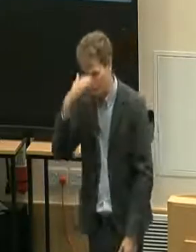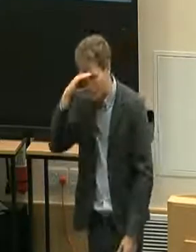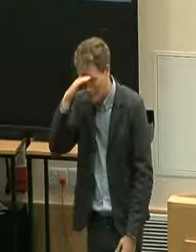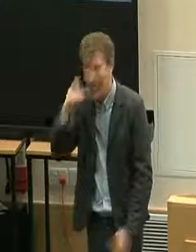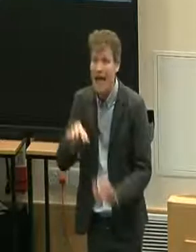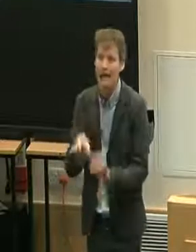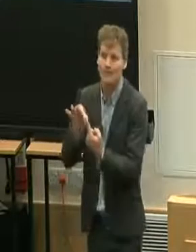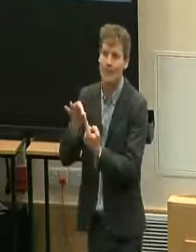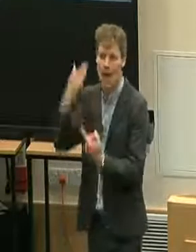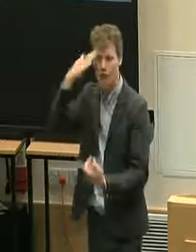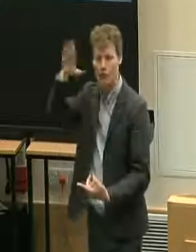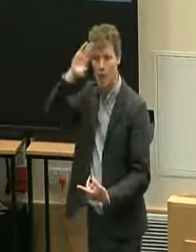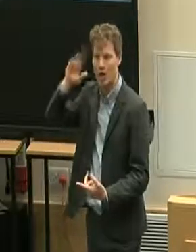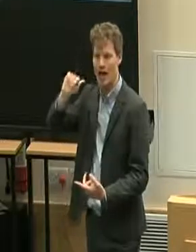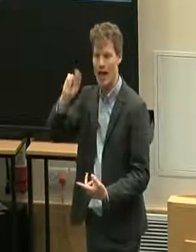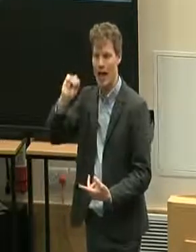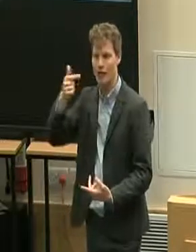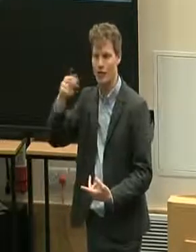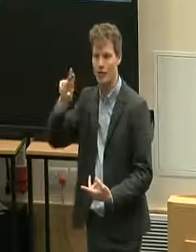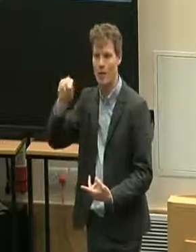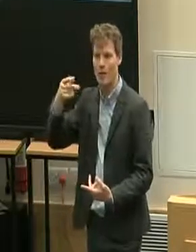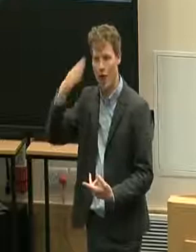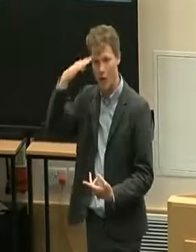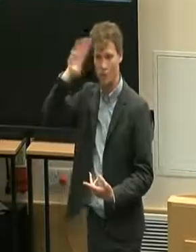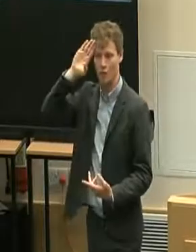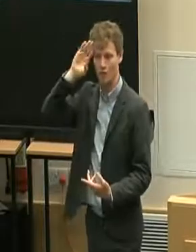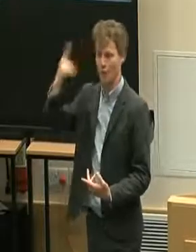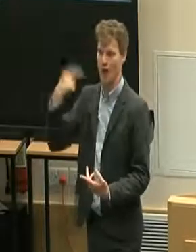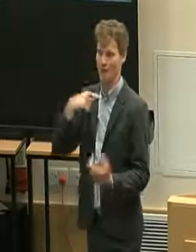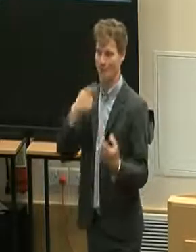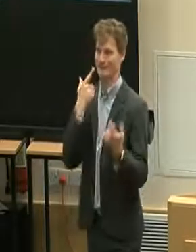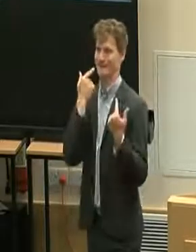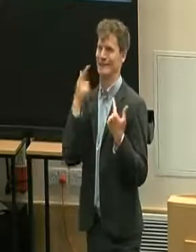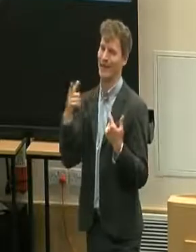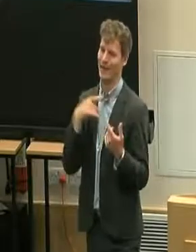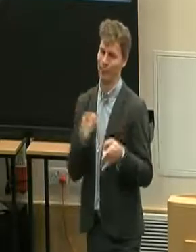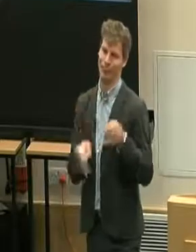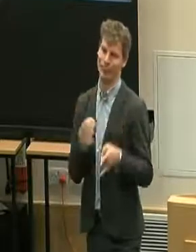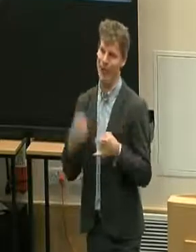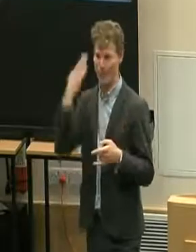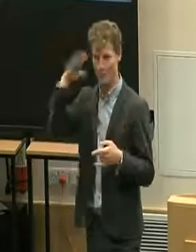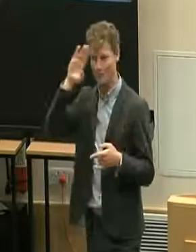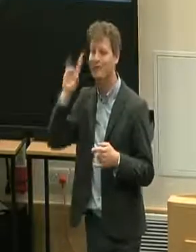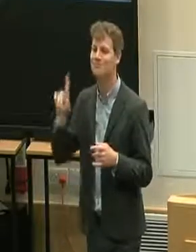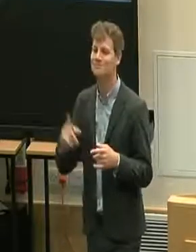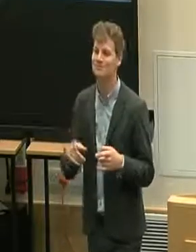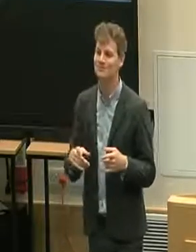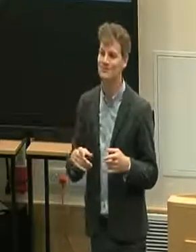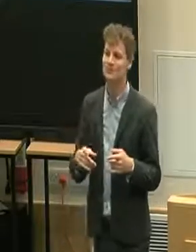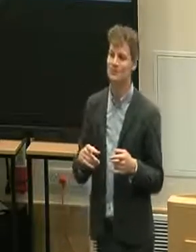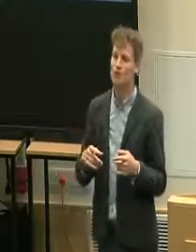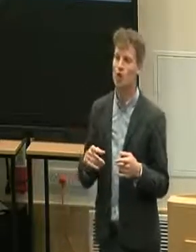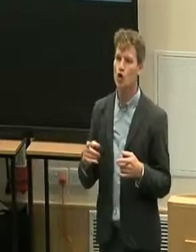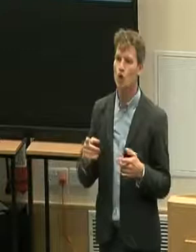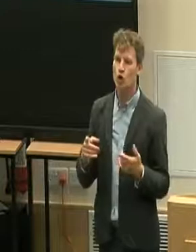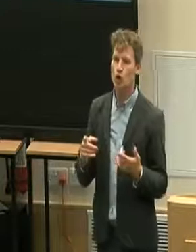relativism says not only are they right and everyone's right, but you can't even understand what they're